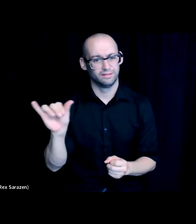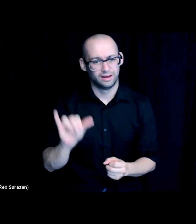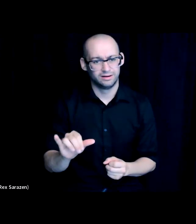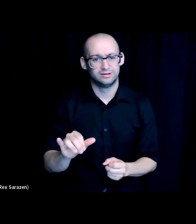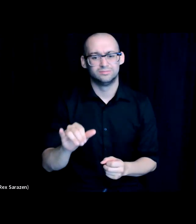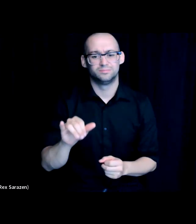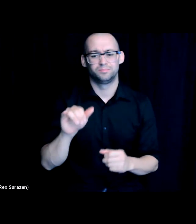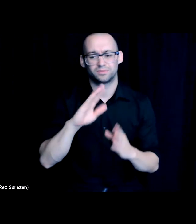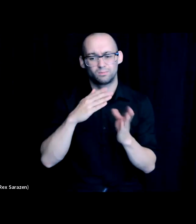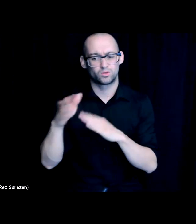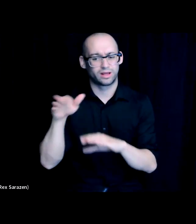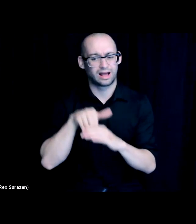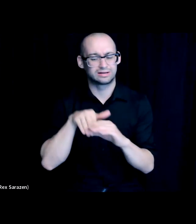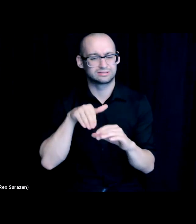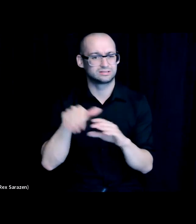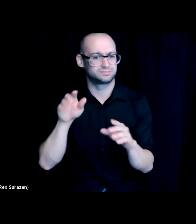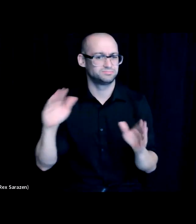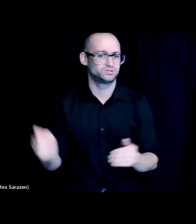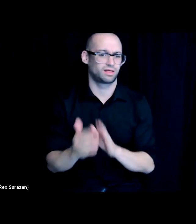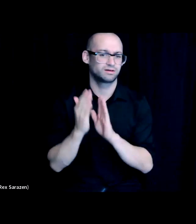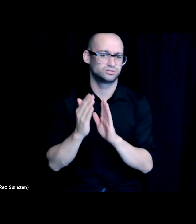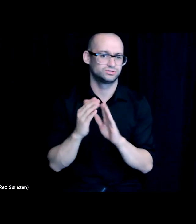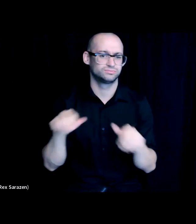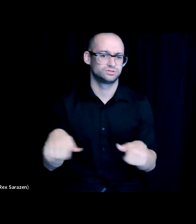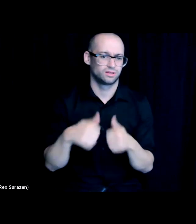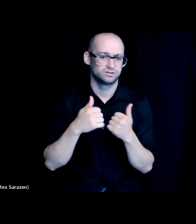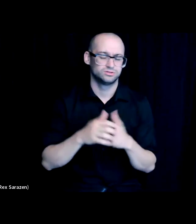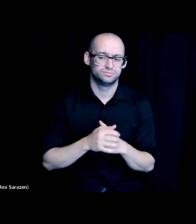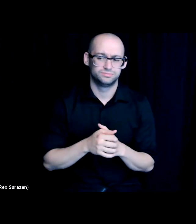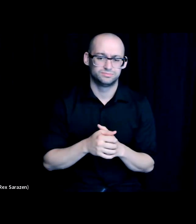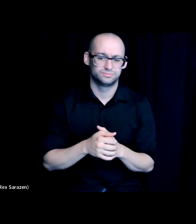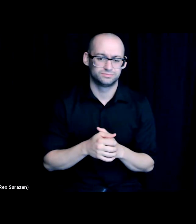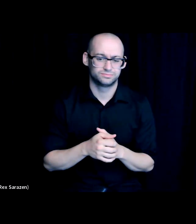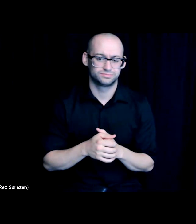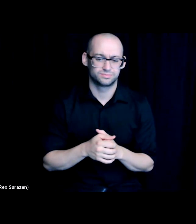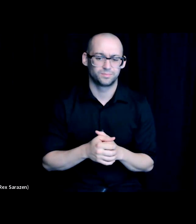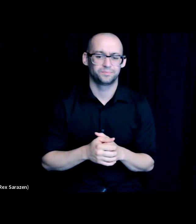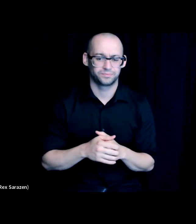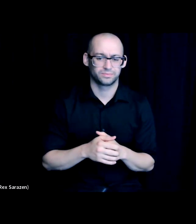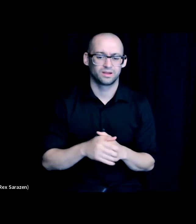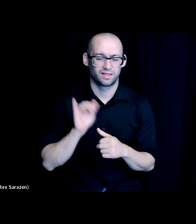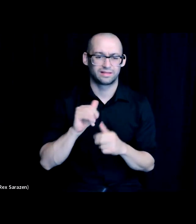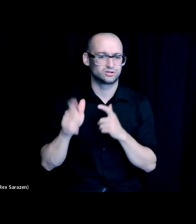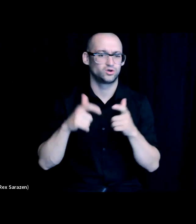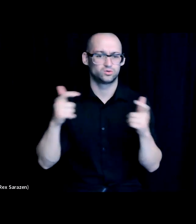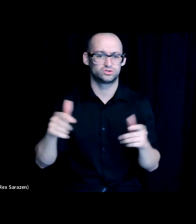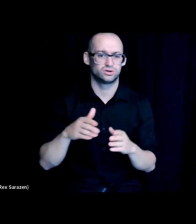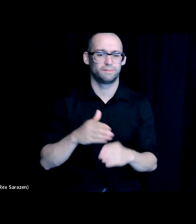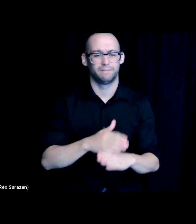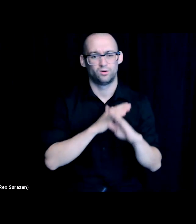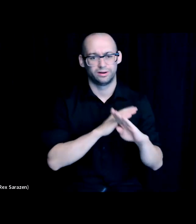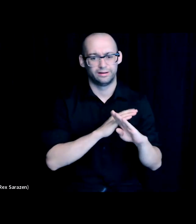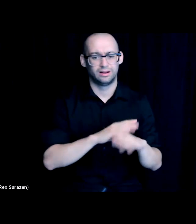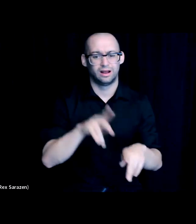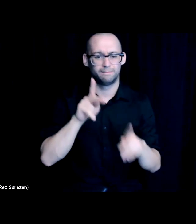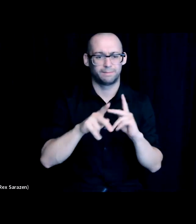community access is a challenge. I would also say financially, that's a huge barrier. People who are coming home are very